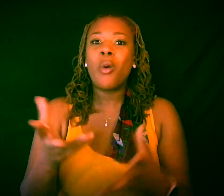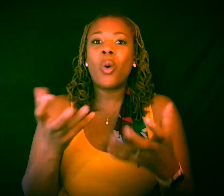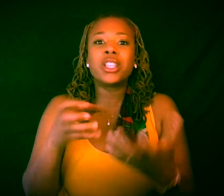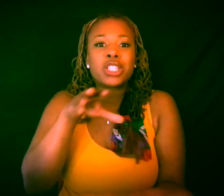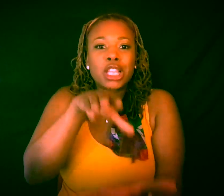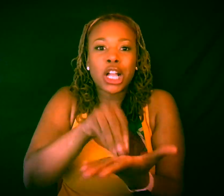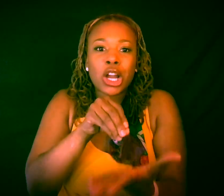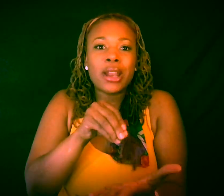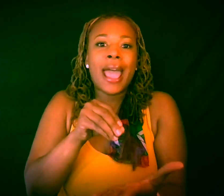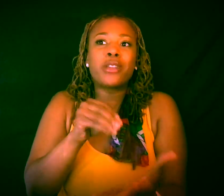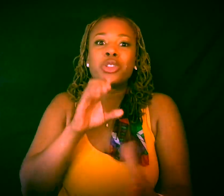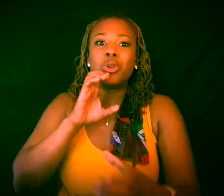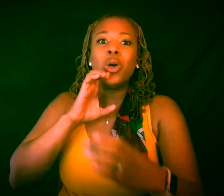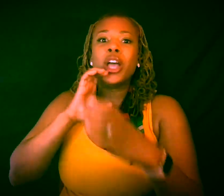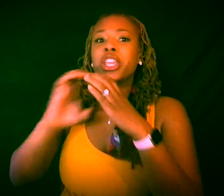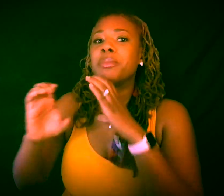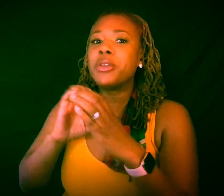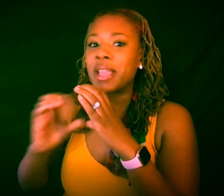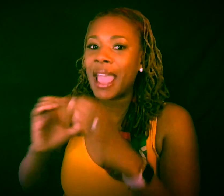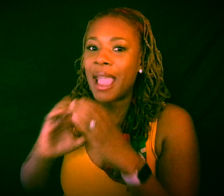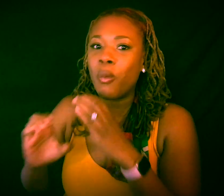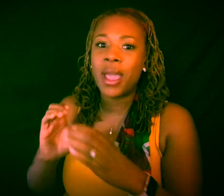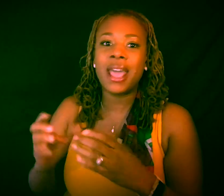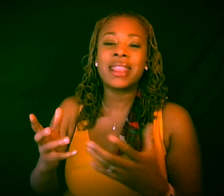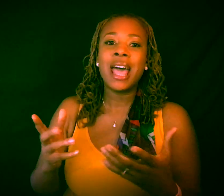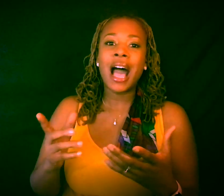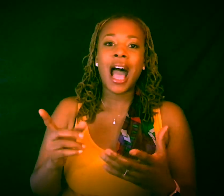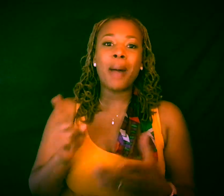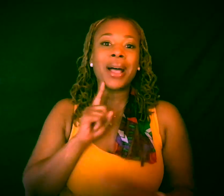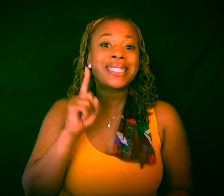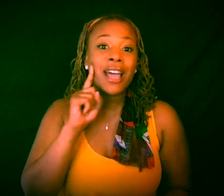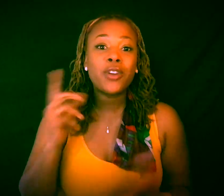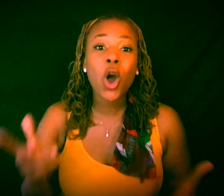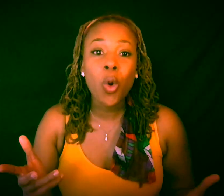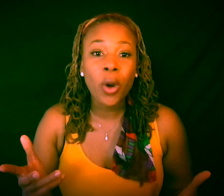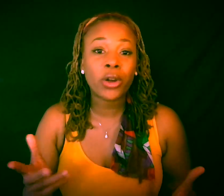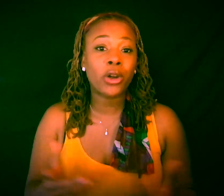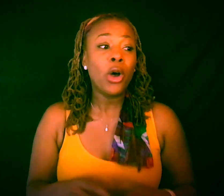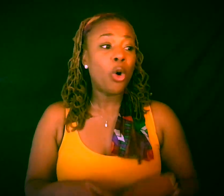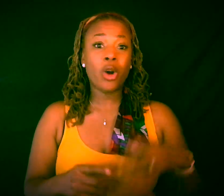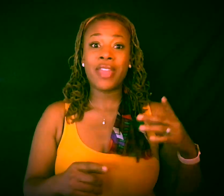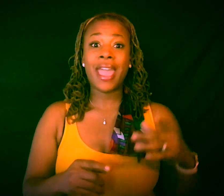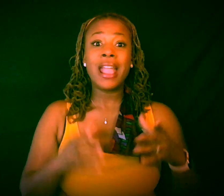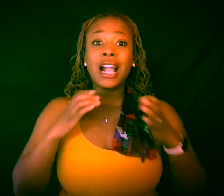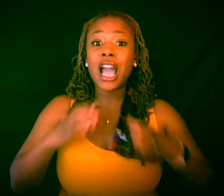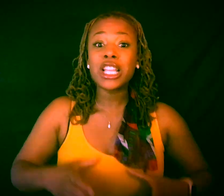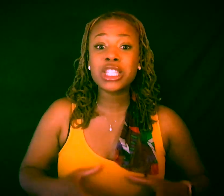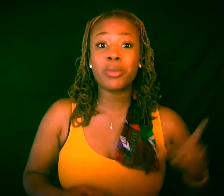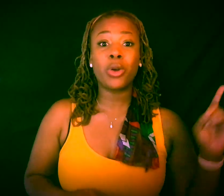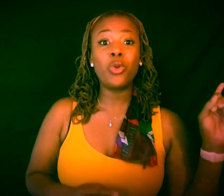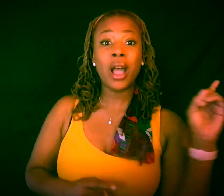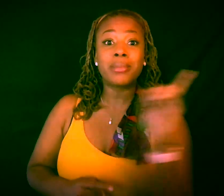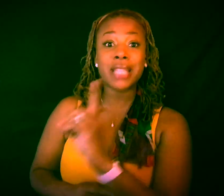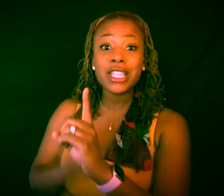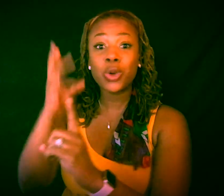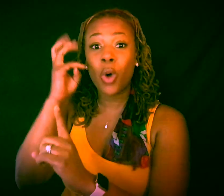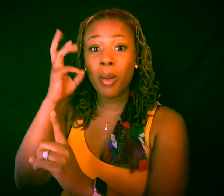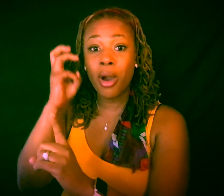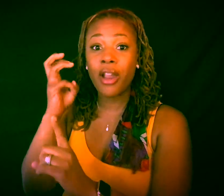wants to learn how to communicate with a deaf coworker, or that customer who comes into Walmart